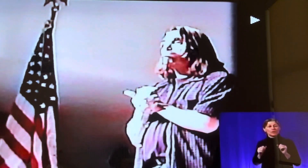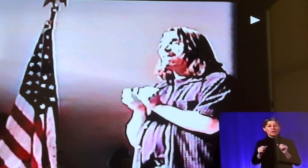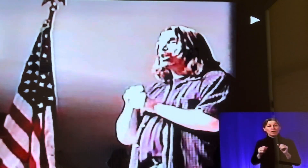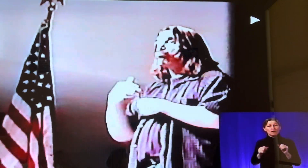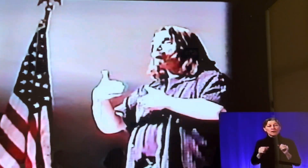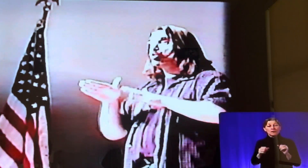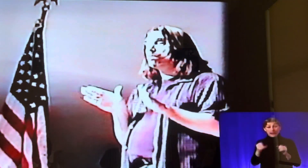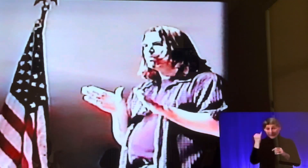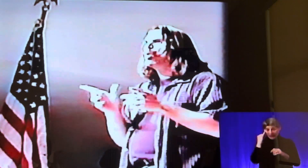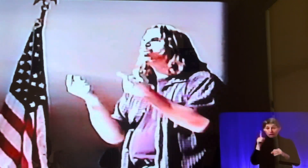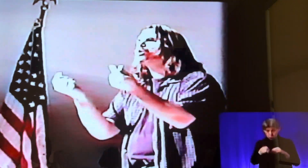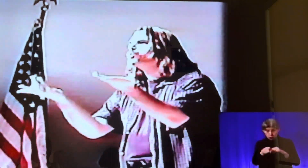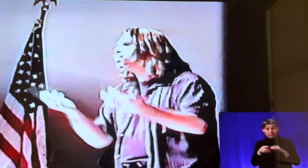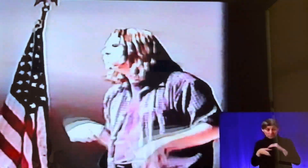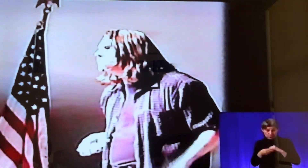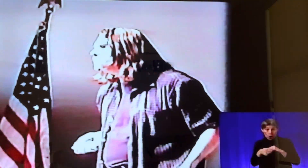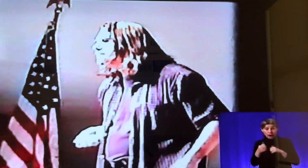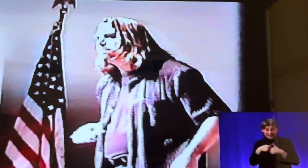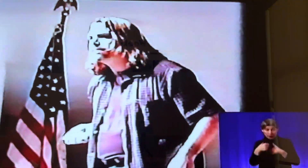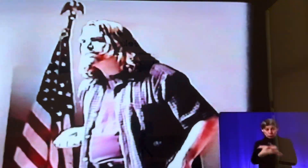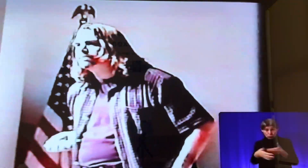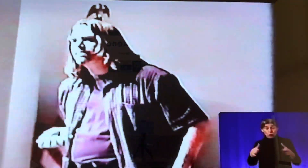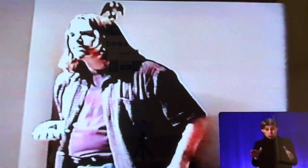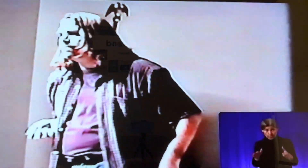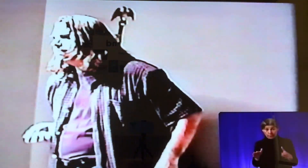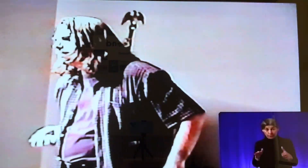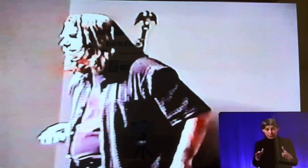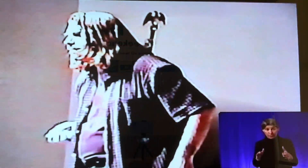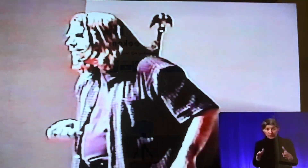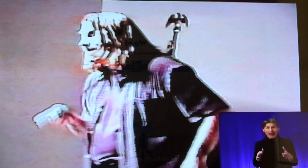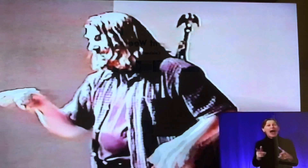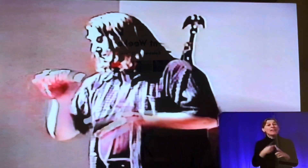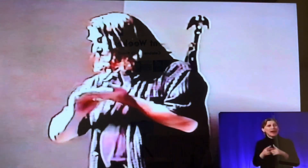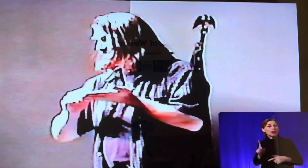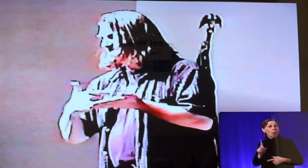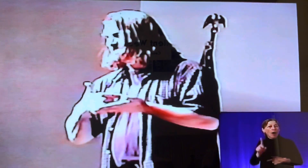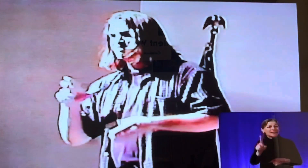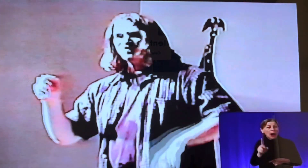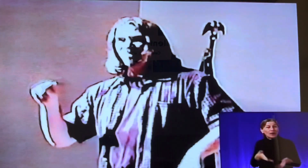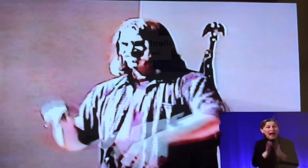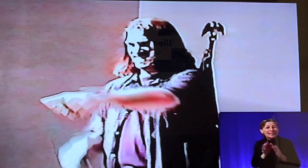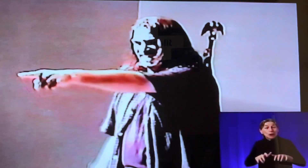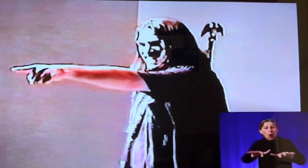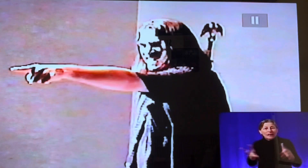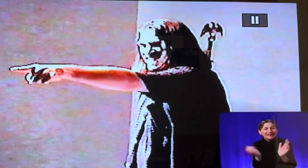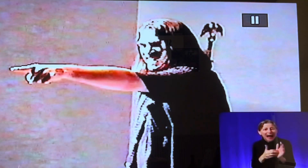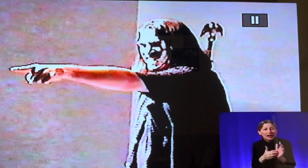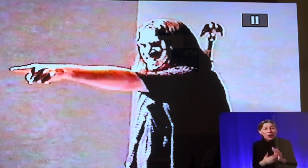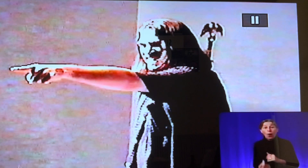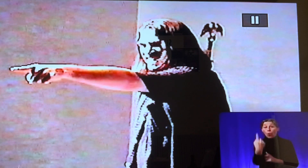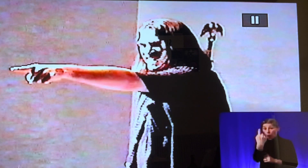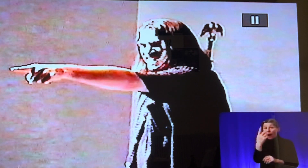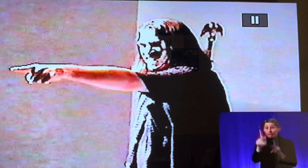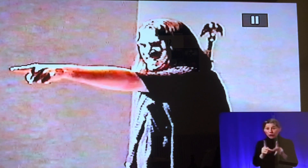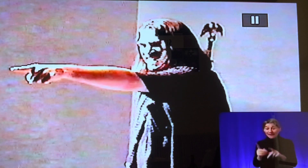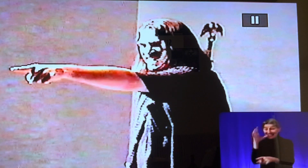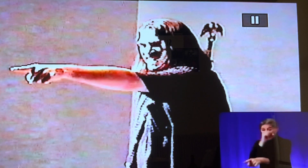If you fart in a room, then he goes out to ask the audience again. One person guesses, you say, excuse